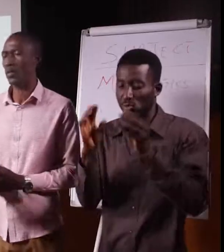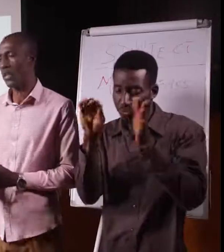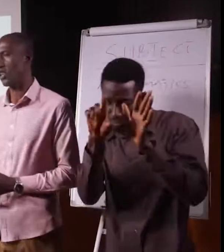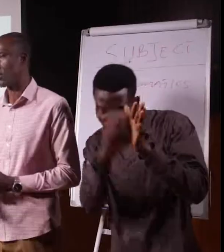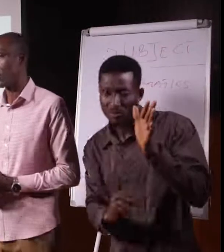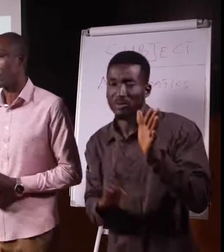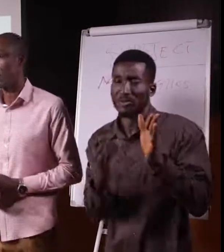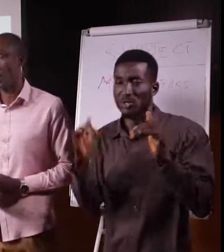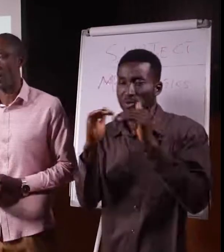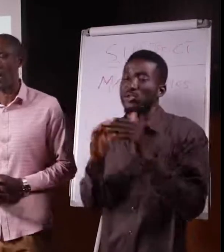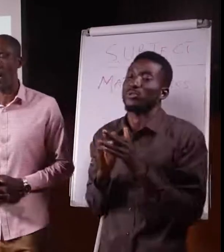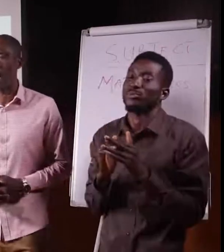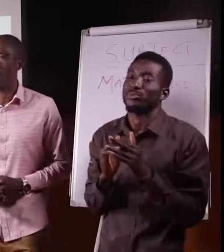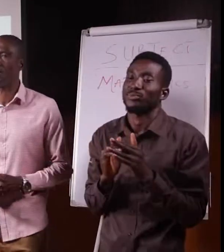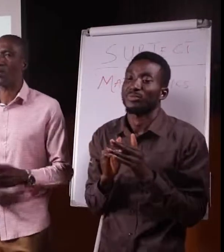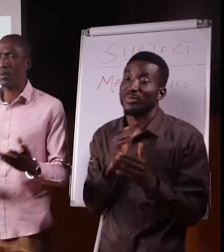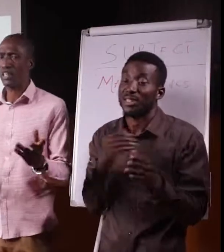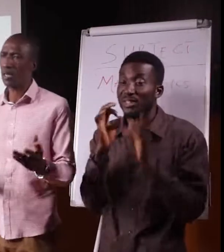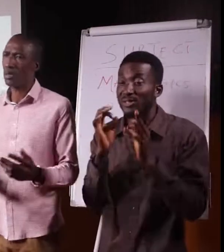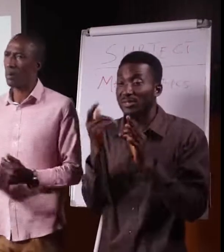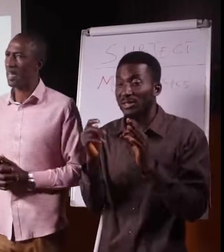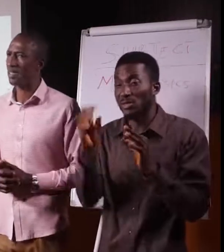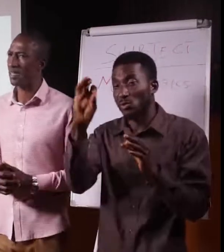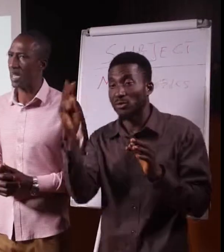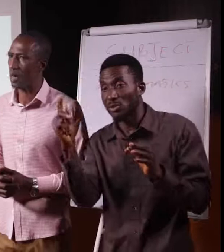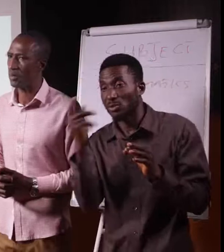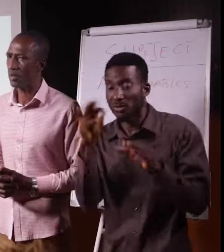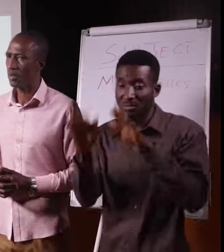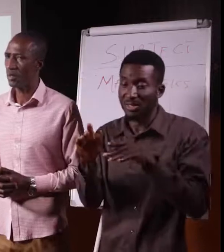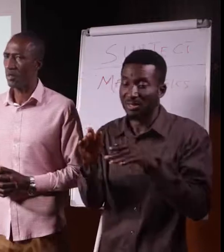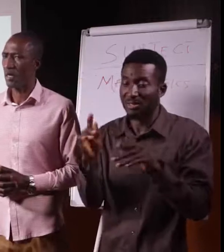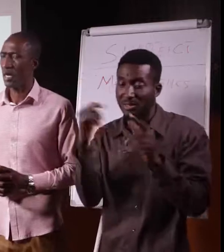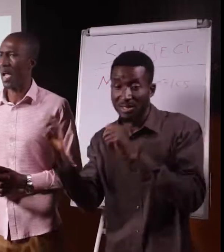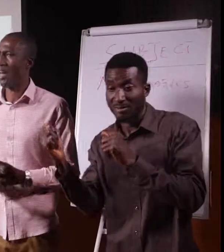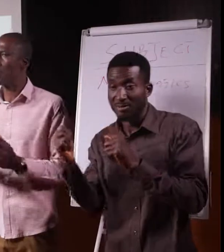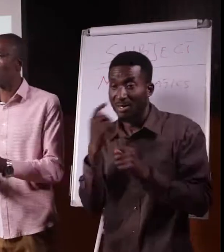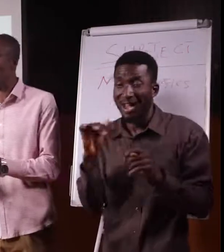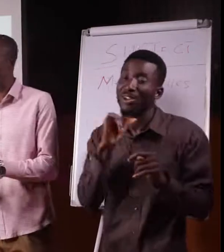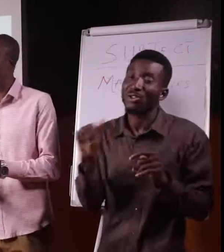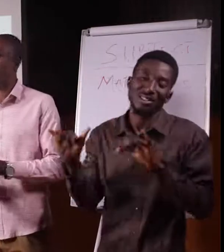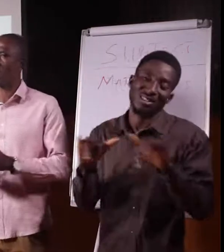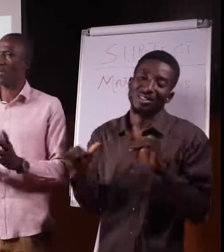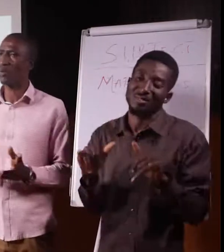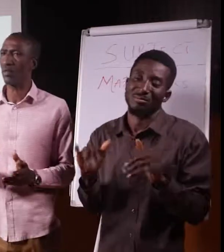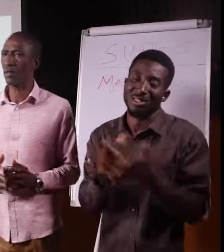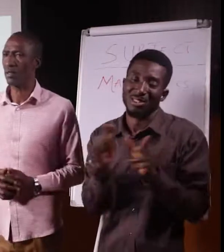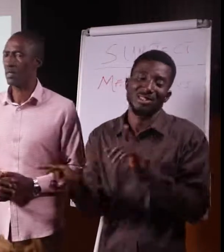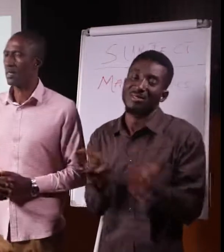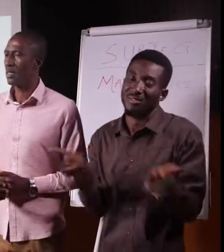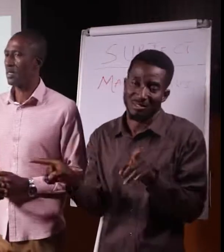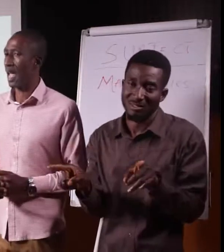subtract the equations. And if the coefficient of the balancing terms are not the same, that is, they are